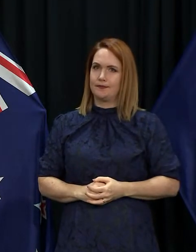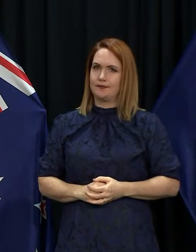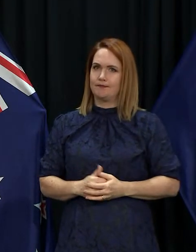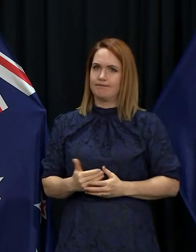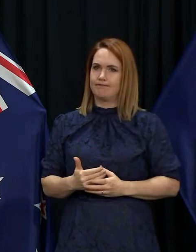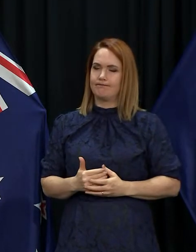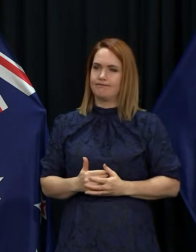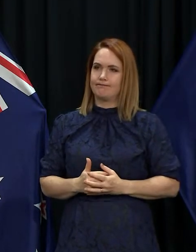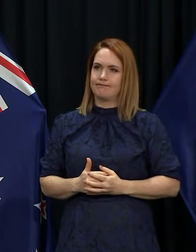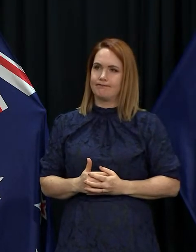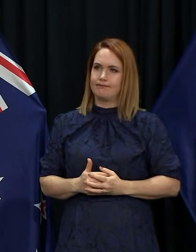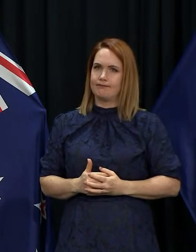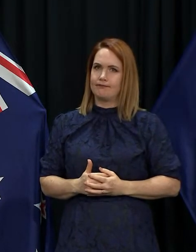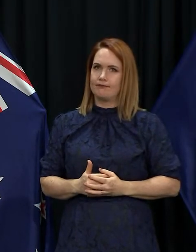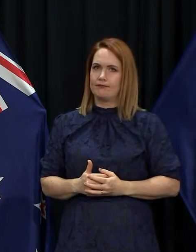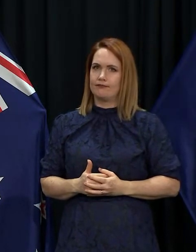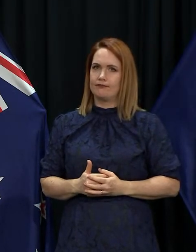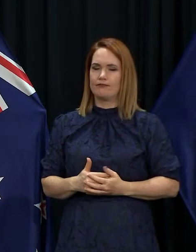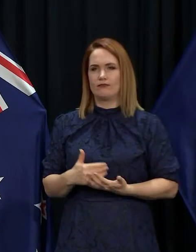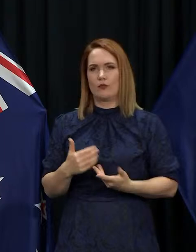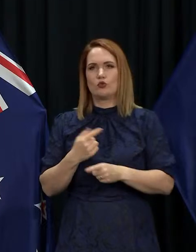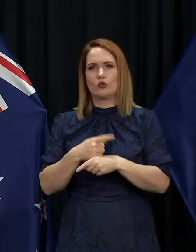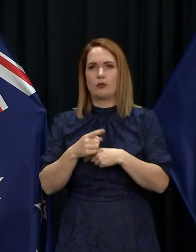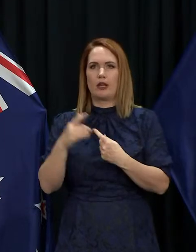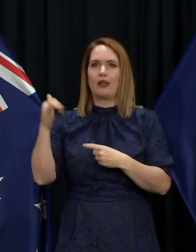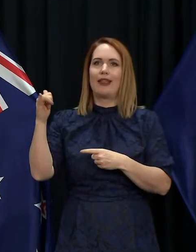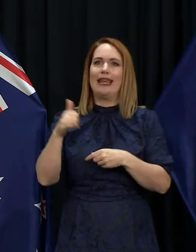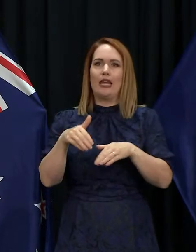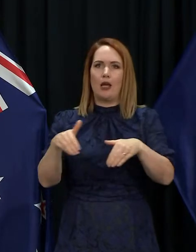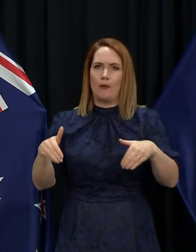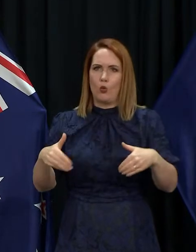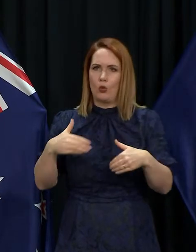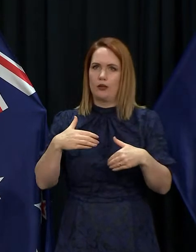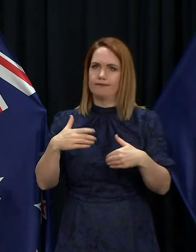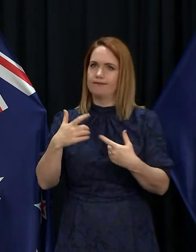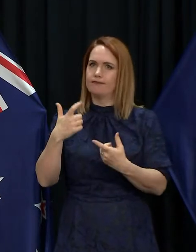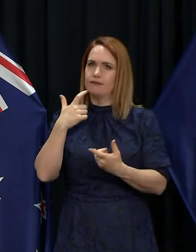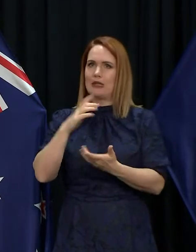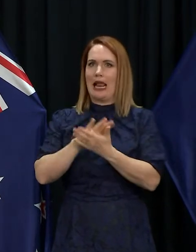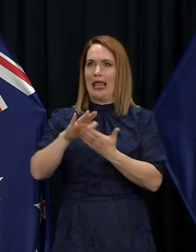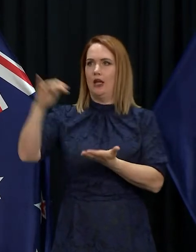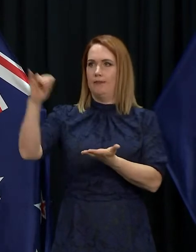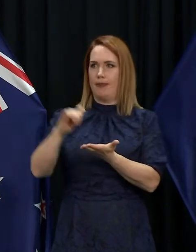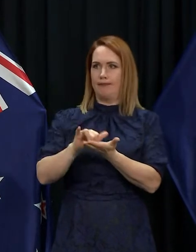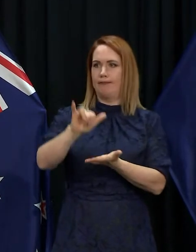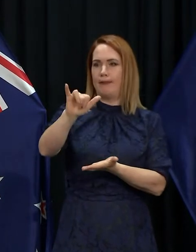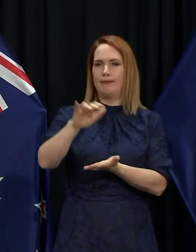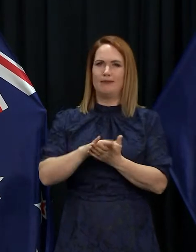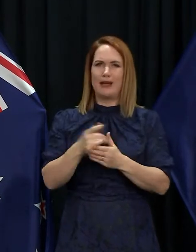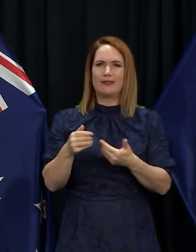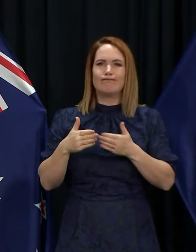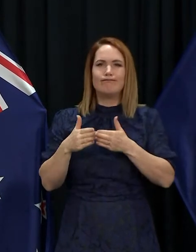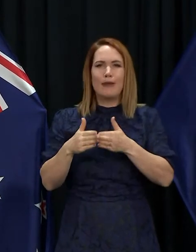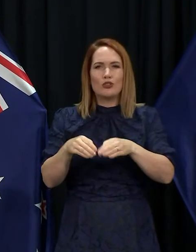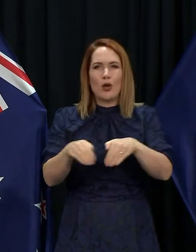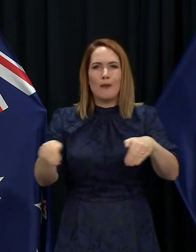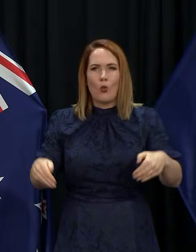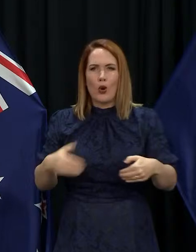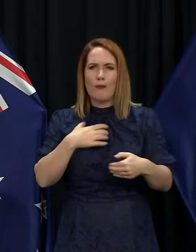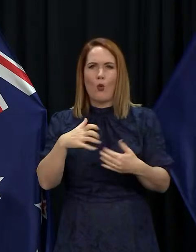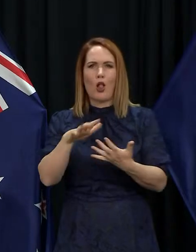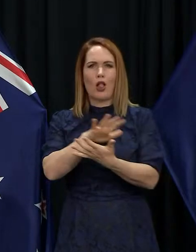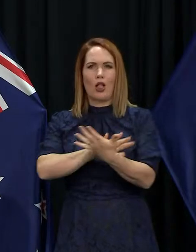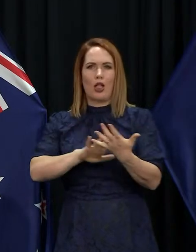than dealing with the airspace or the air border, as it were. So yeah, it is more difficult, particularly given at the maritime border we